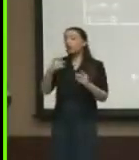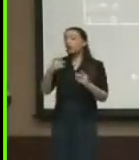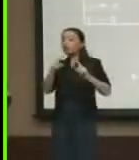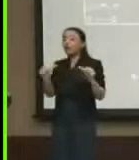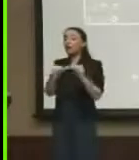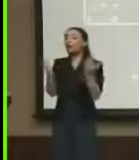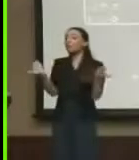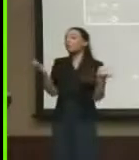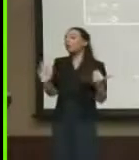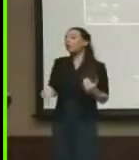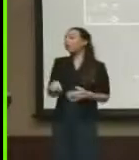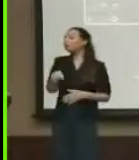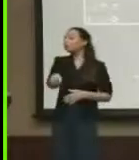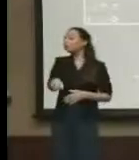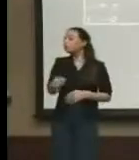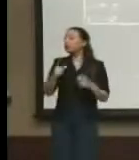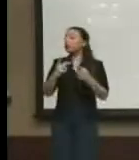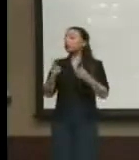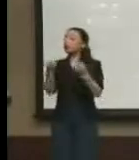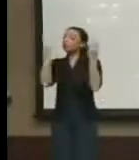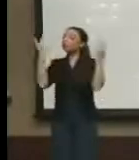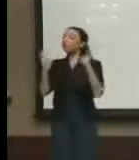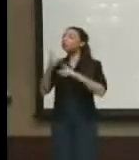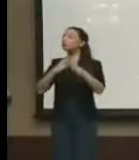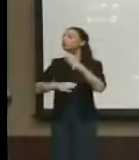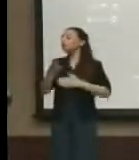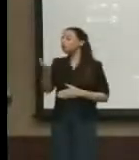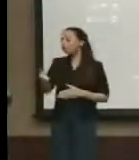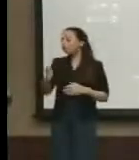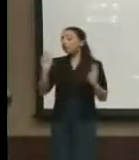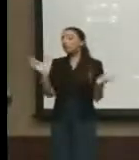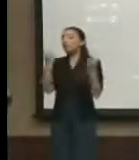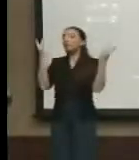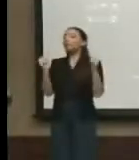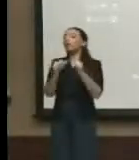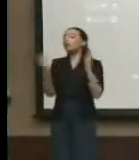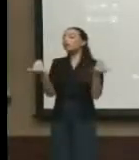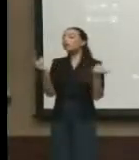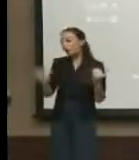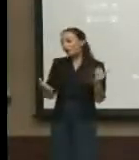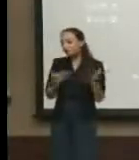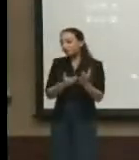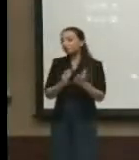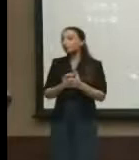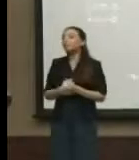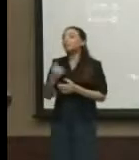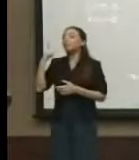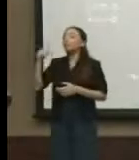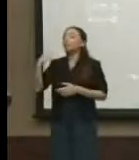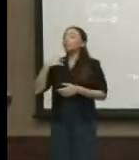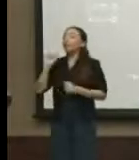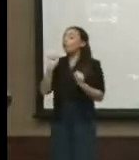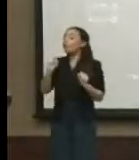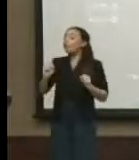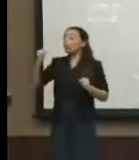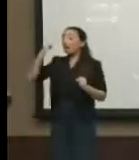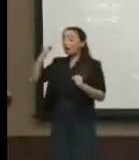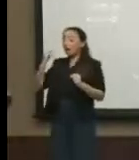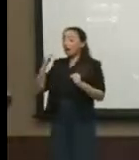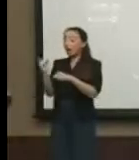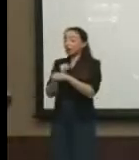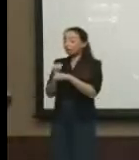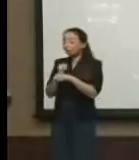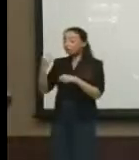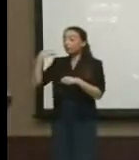disabilities. We're very happy to share that we have also formulated an apprenticeship program for autism. And that is one sector that